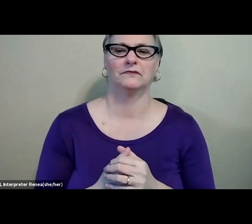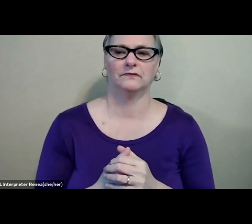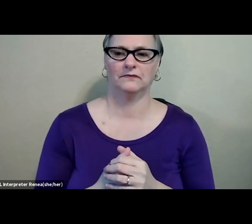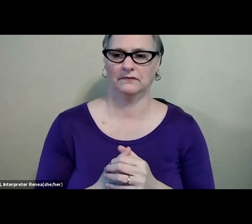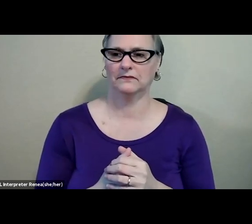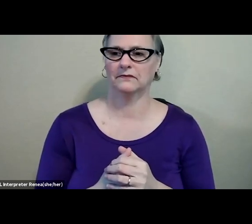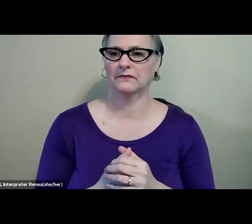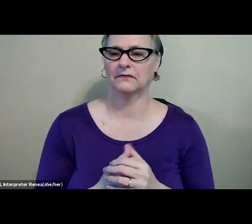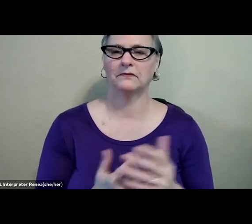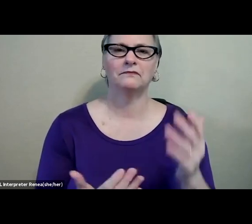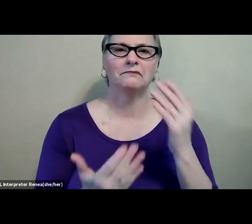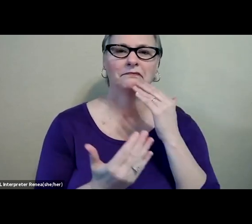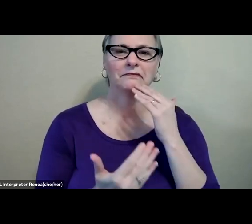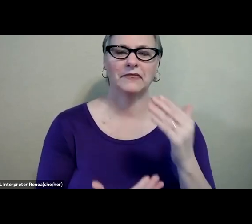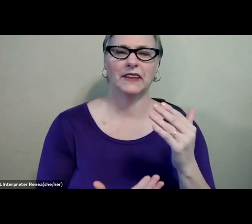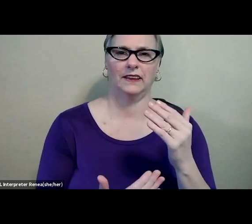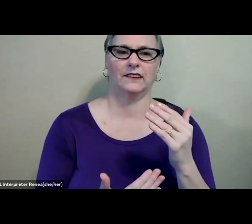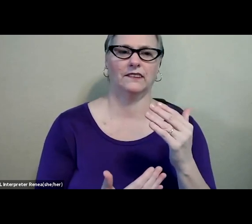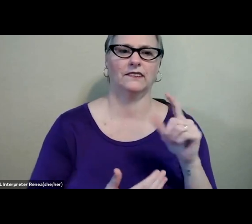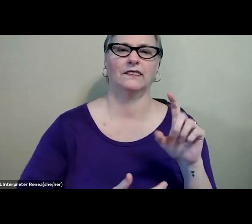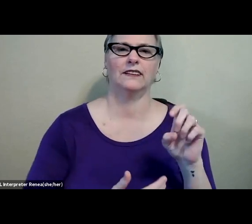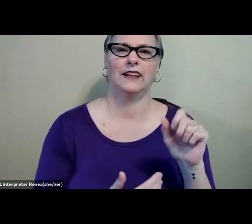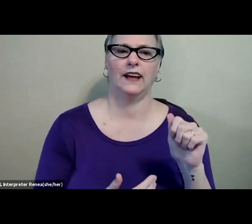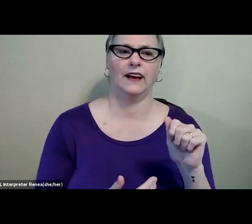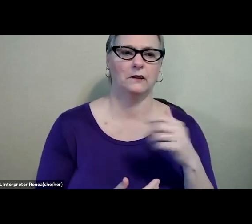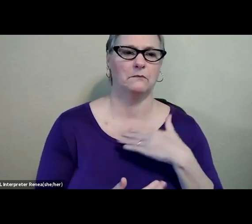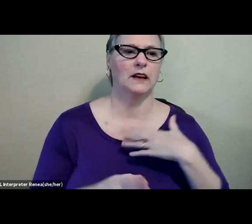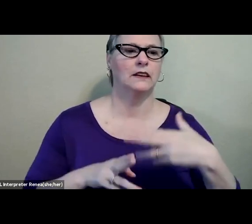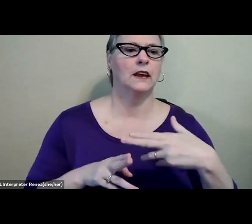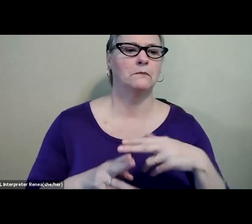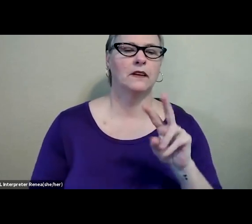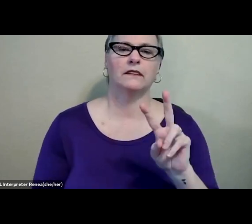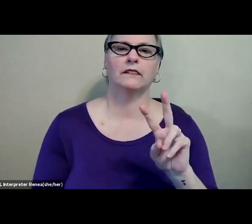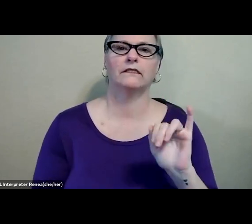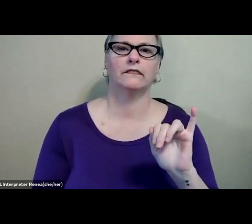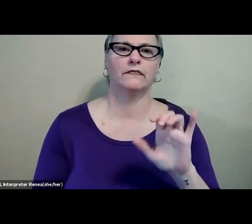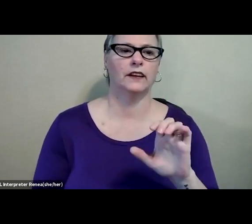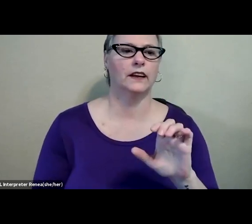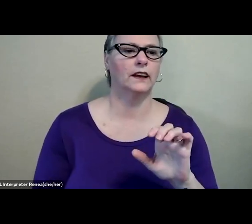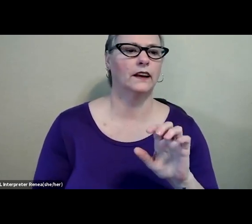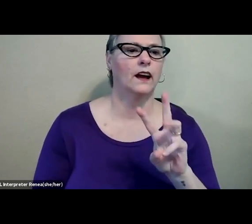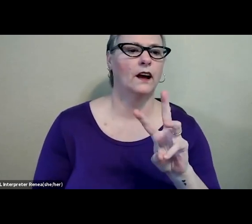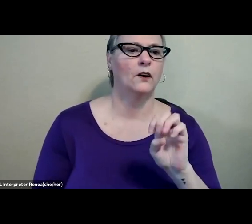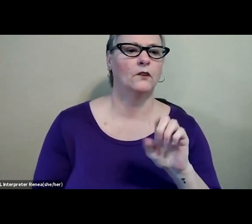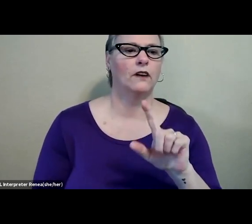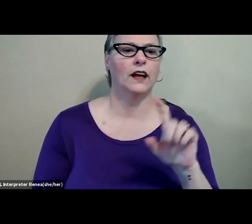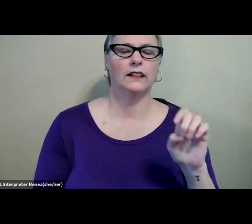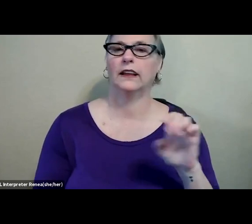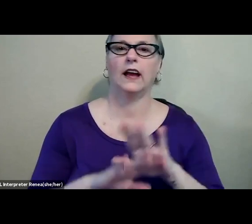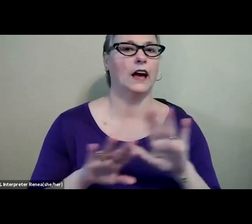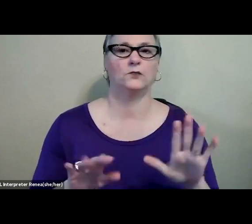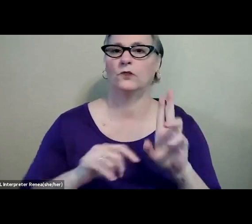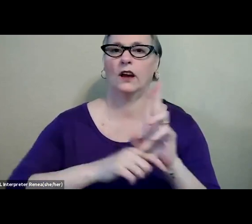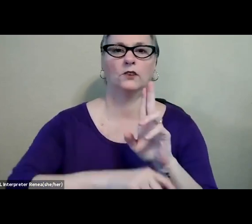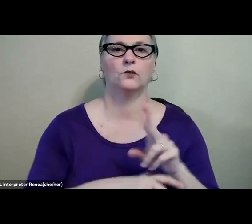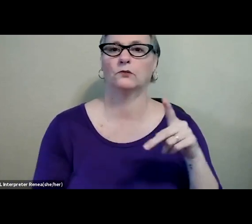thanks leah my name is vic welly i do not use pronouns folks are welcome to call me by